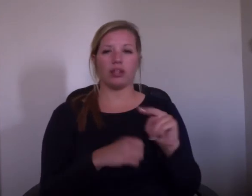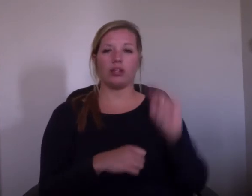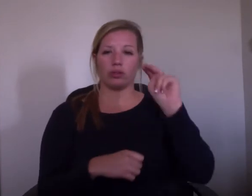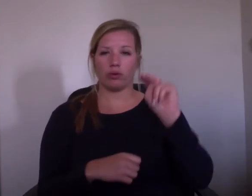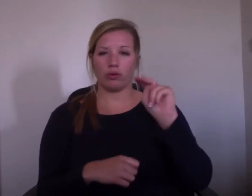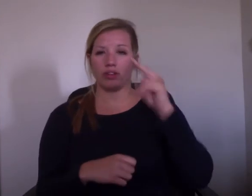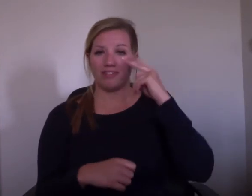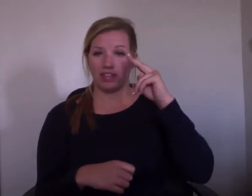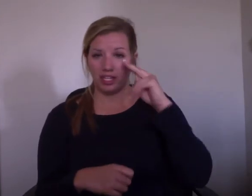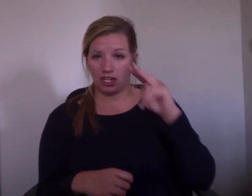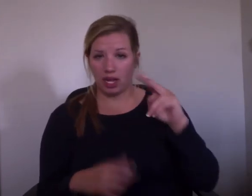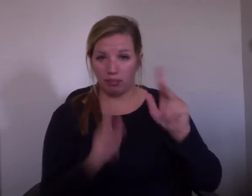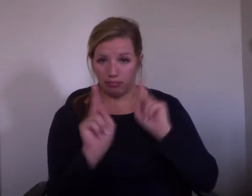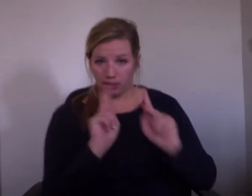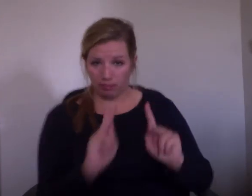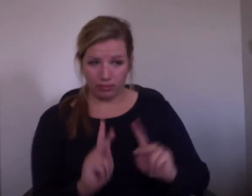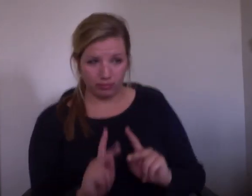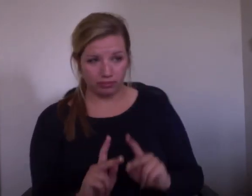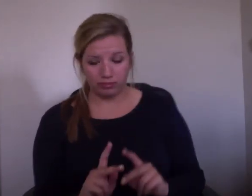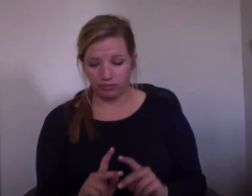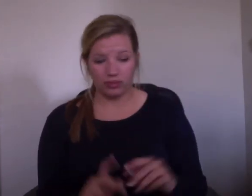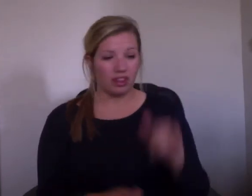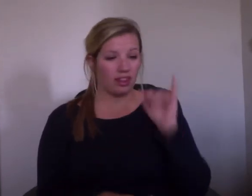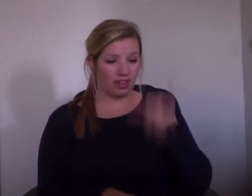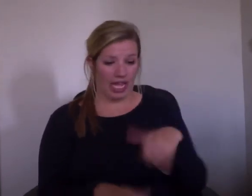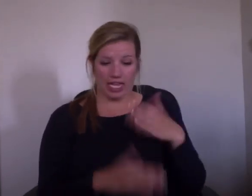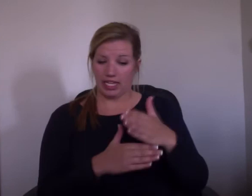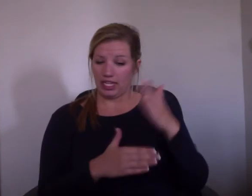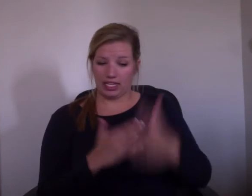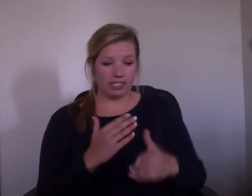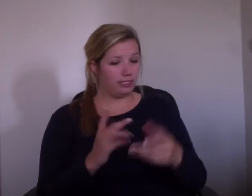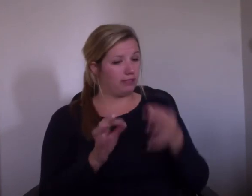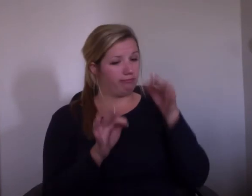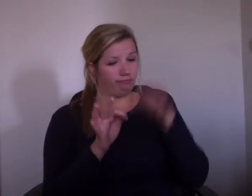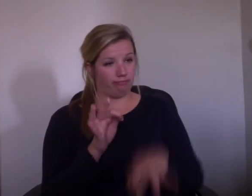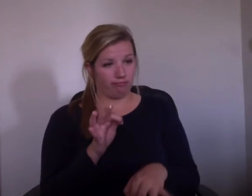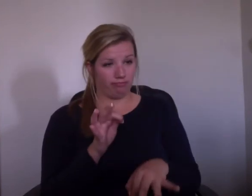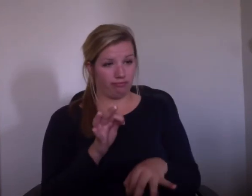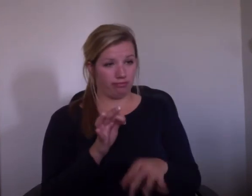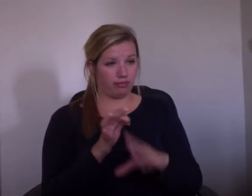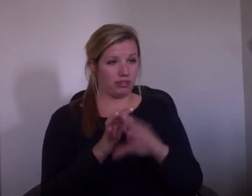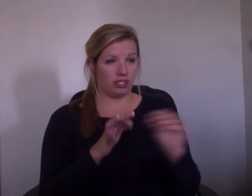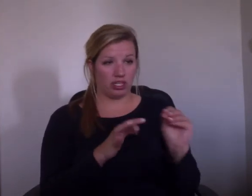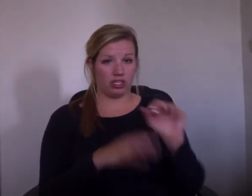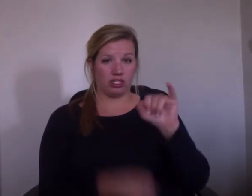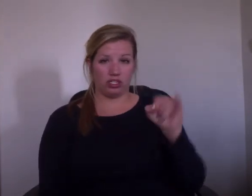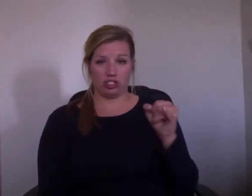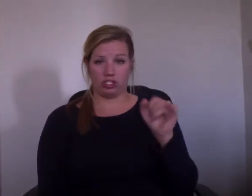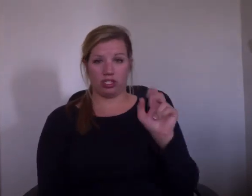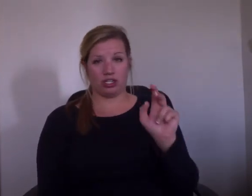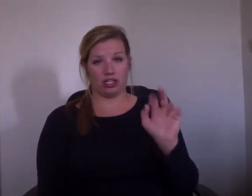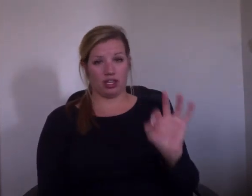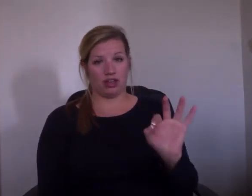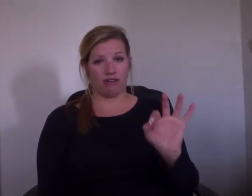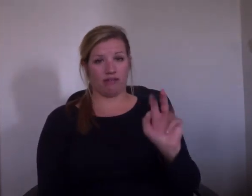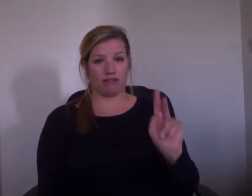This phase ends very simply with the assassination of JFK. So